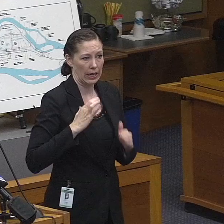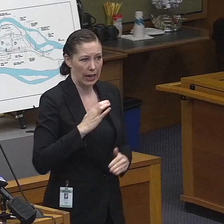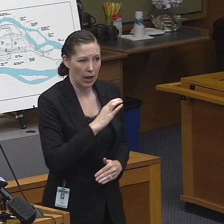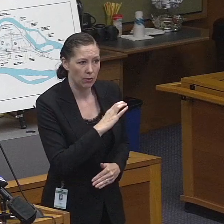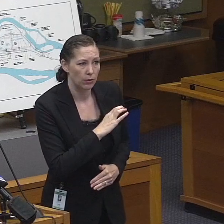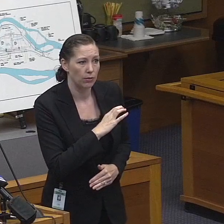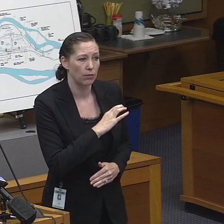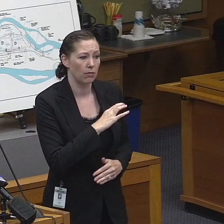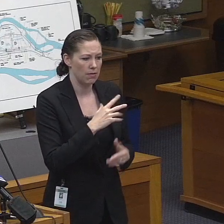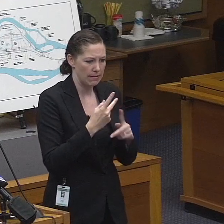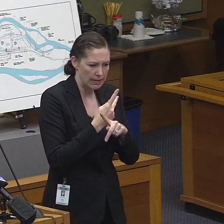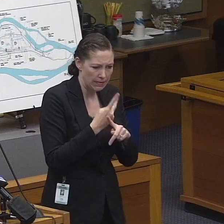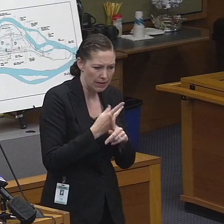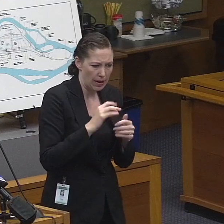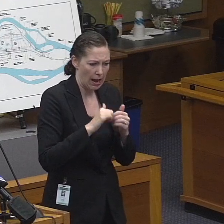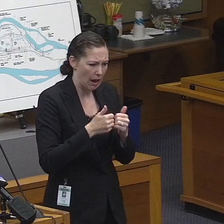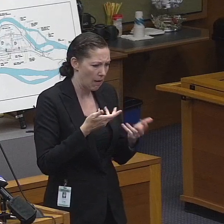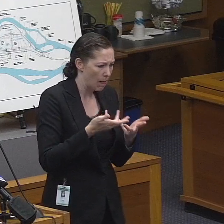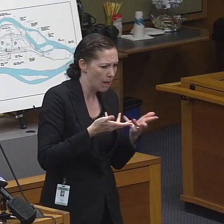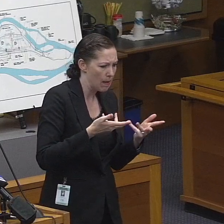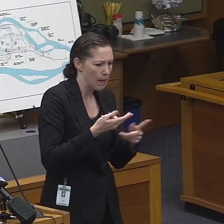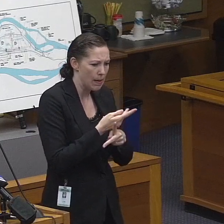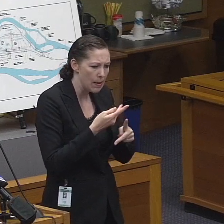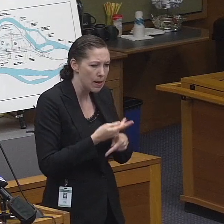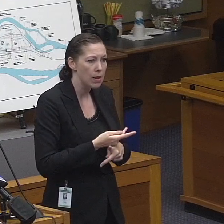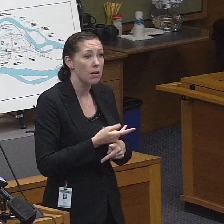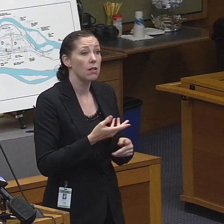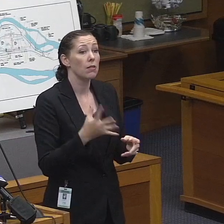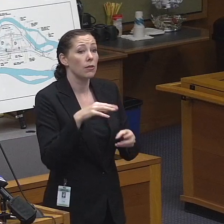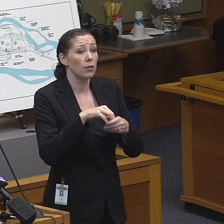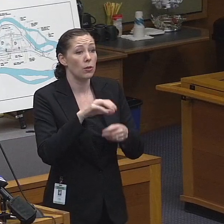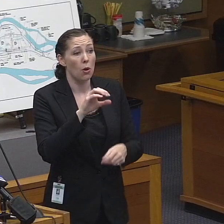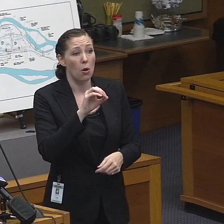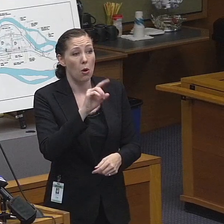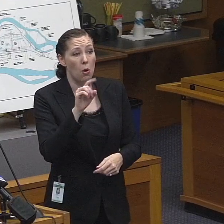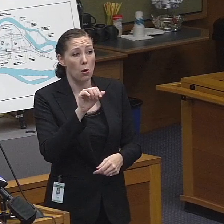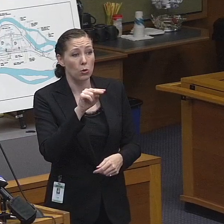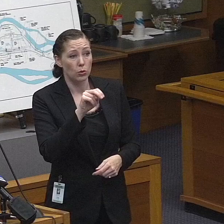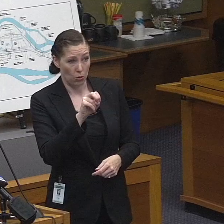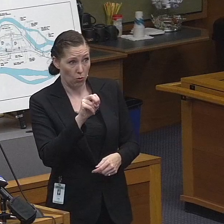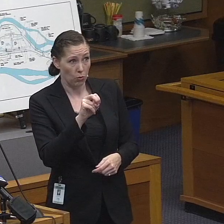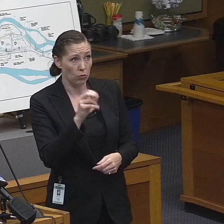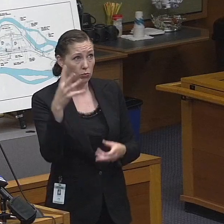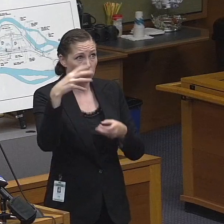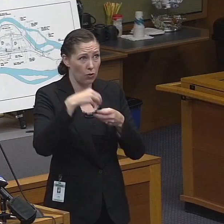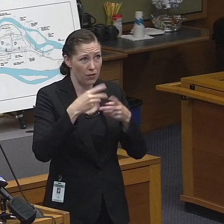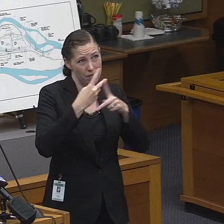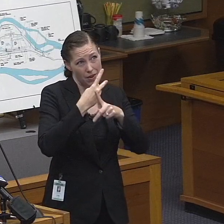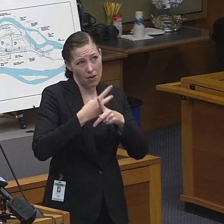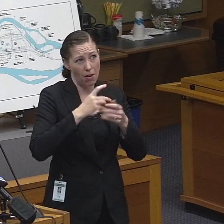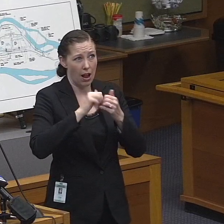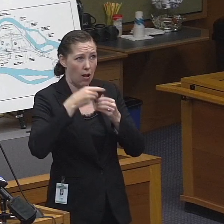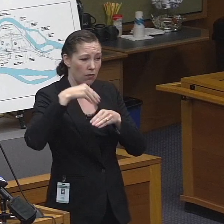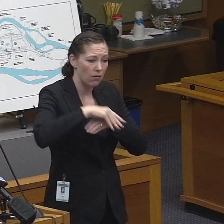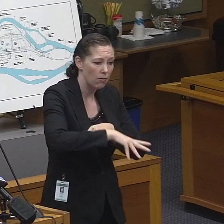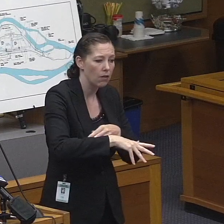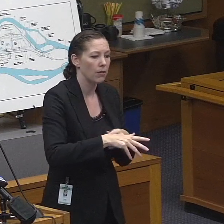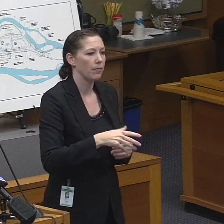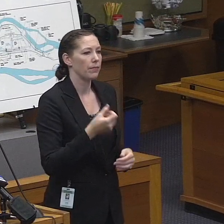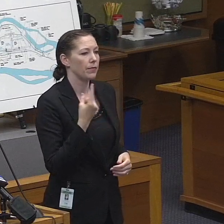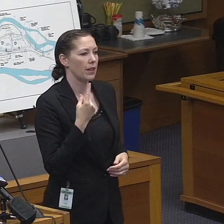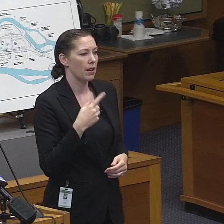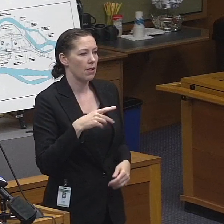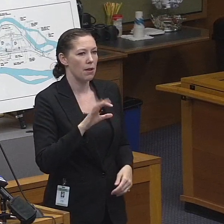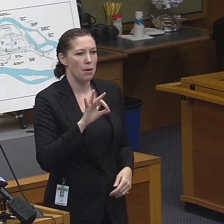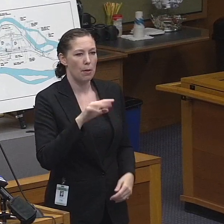ozone. And if there are follow-up questions on that, I'd have Peter Fernandez, our Public Works Director, speak to those.